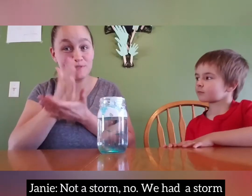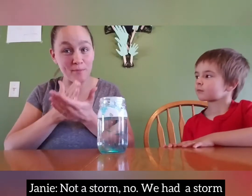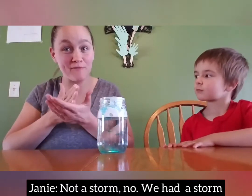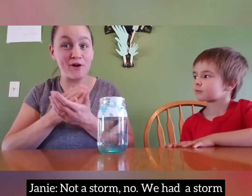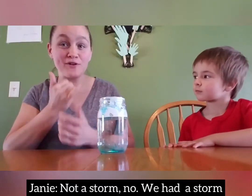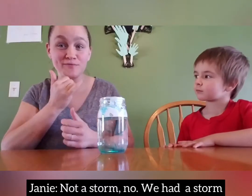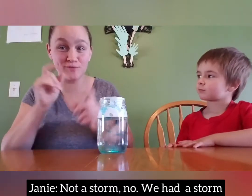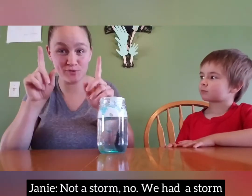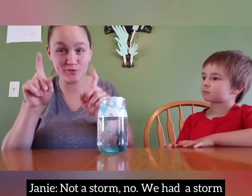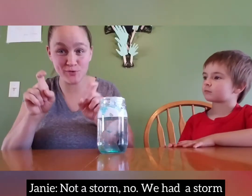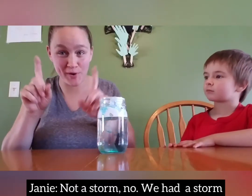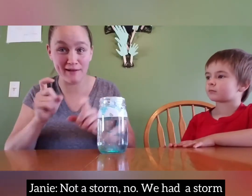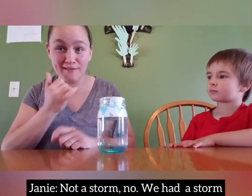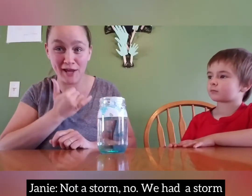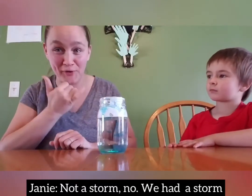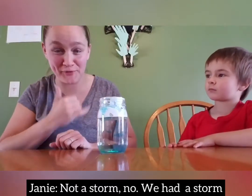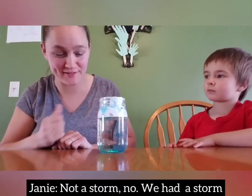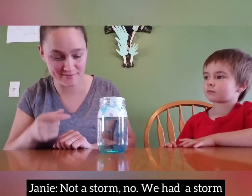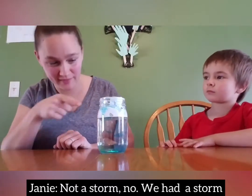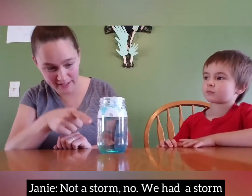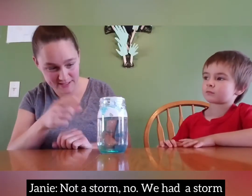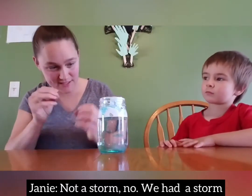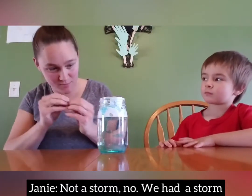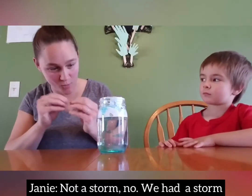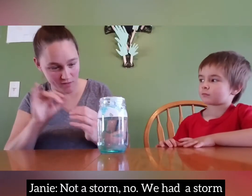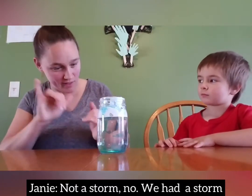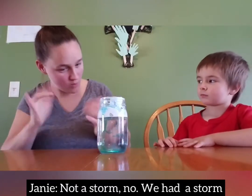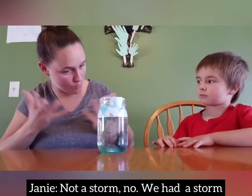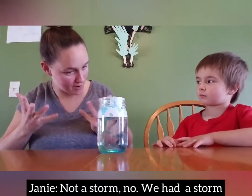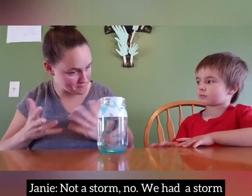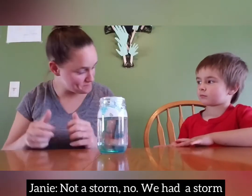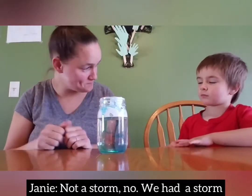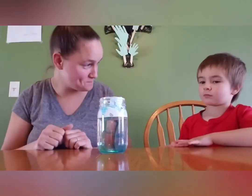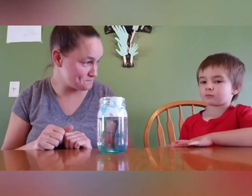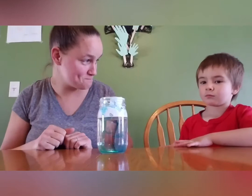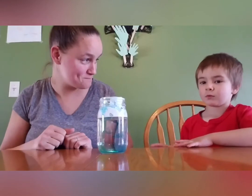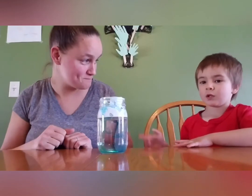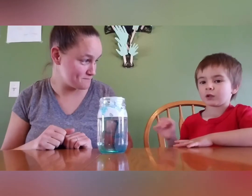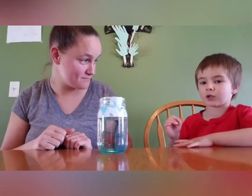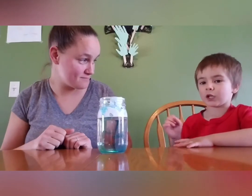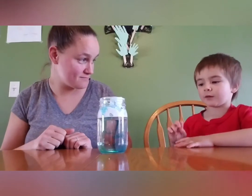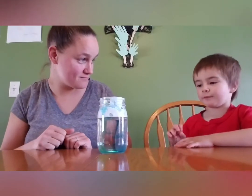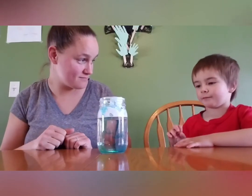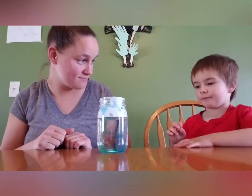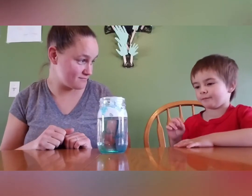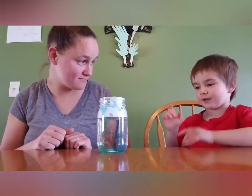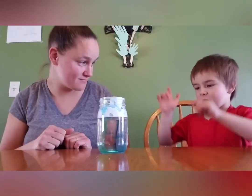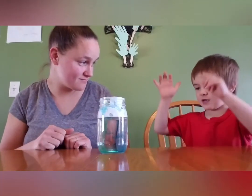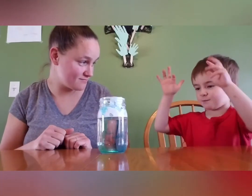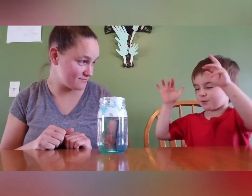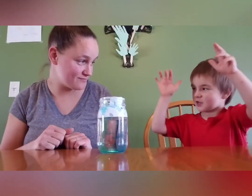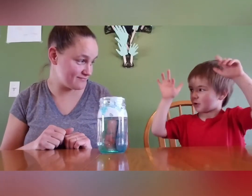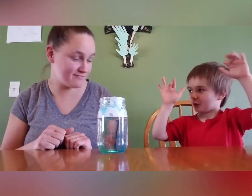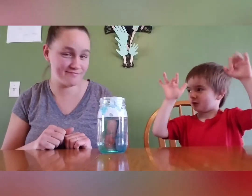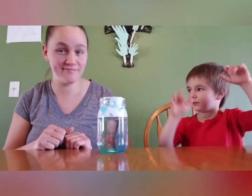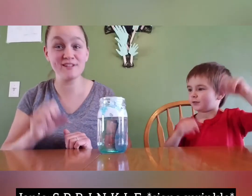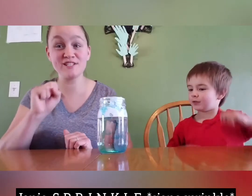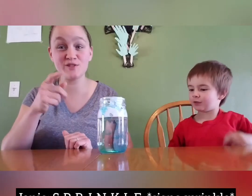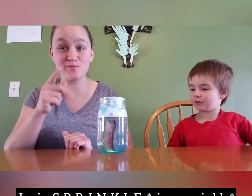our trial and error. This is more like a what? Like a sprinkle.